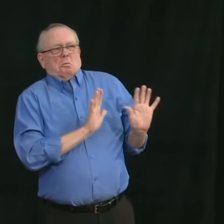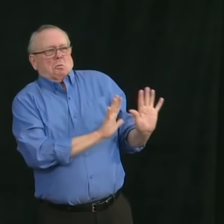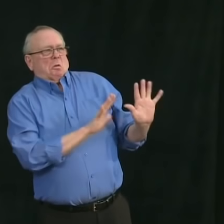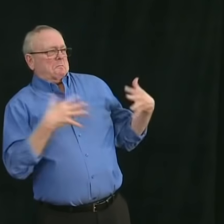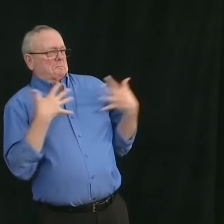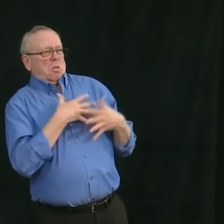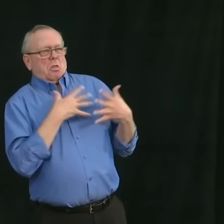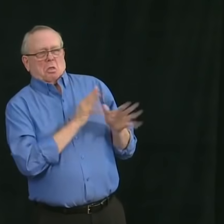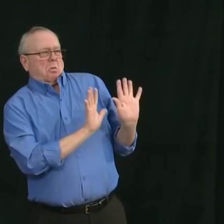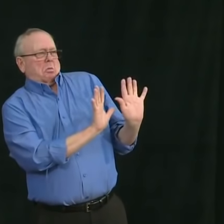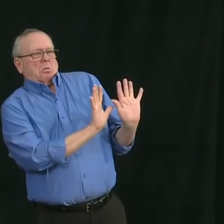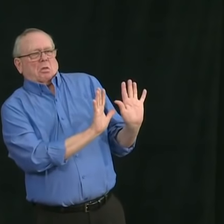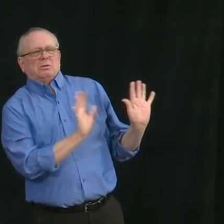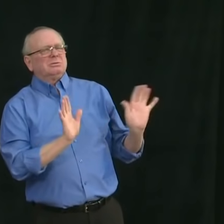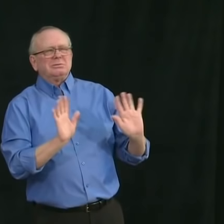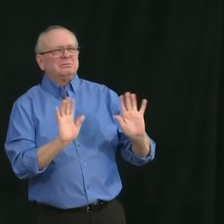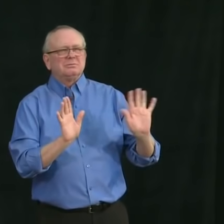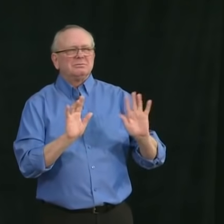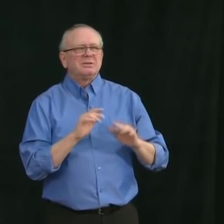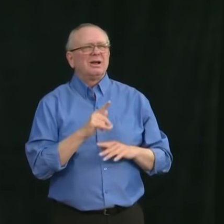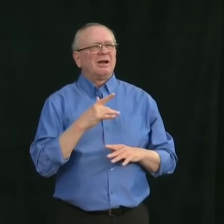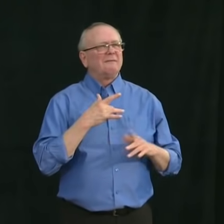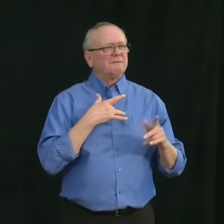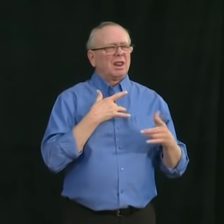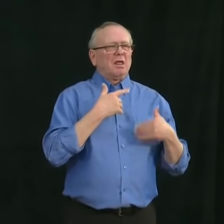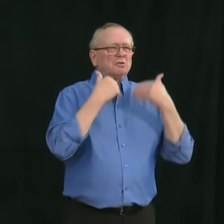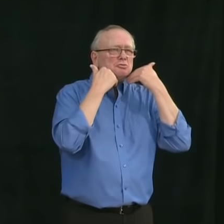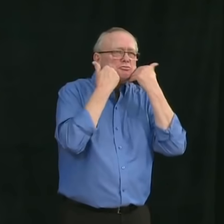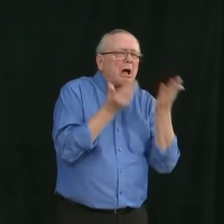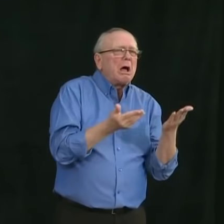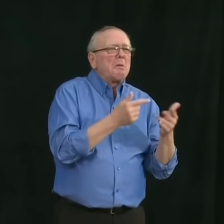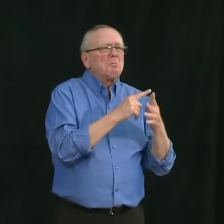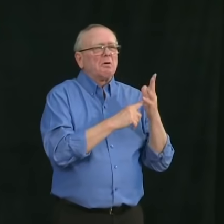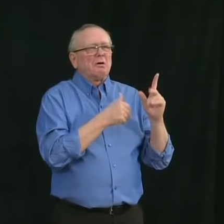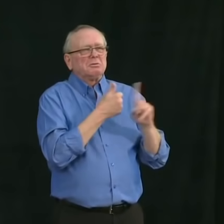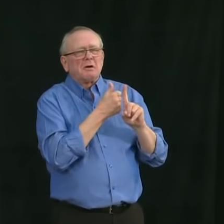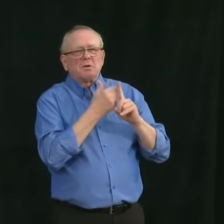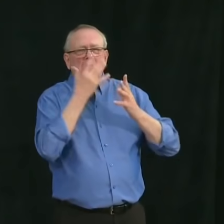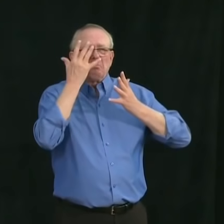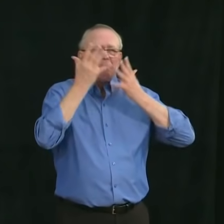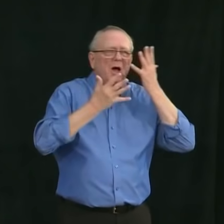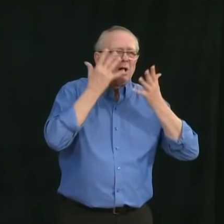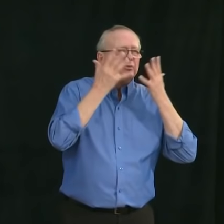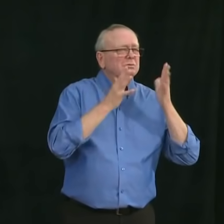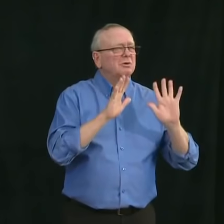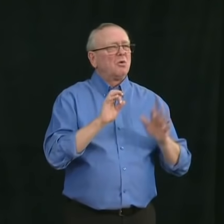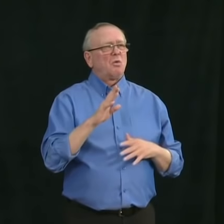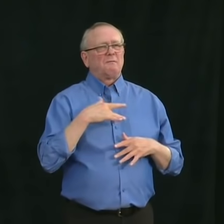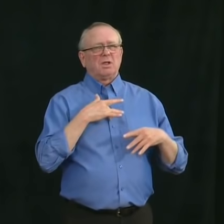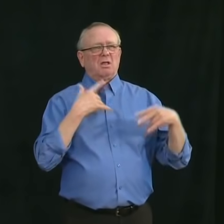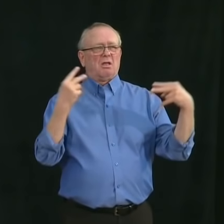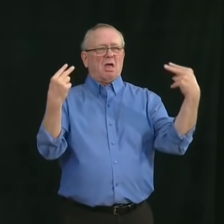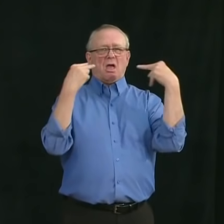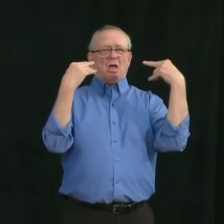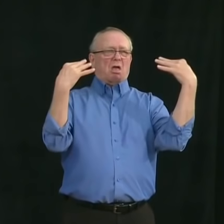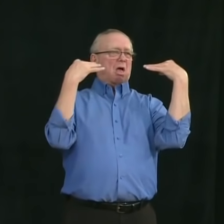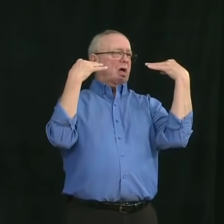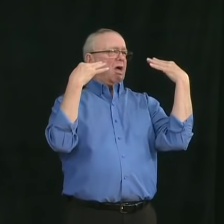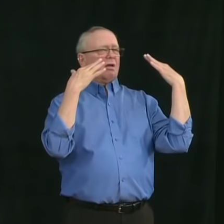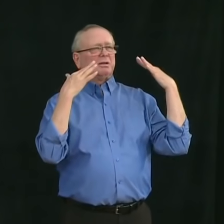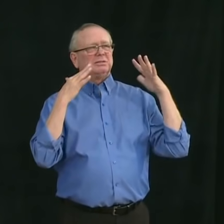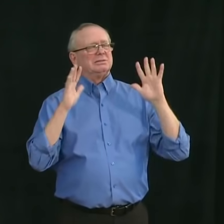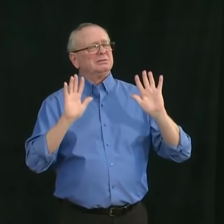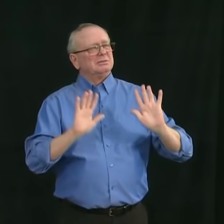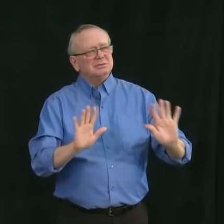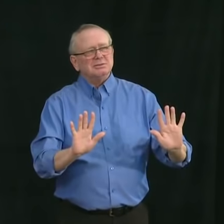that people feel ashamed or feel targeted if they do become infected, the less likely people are to come forward,